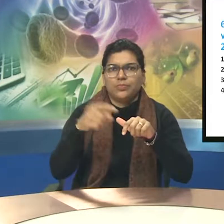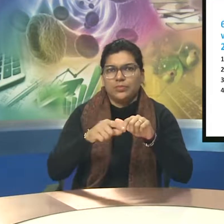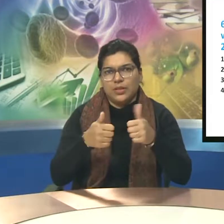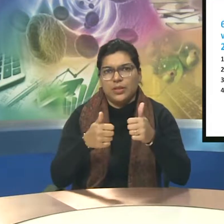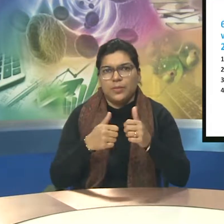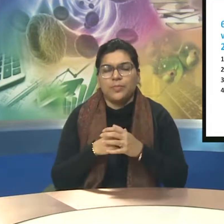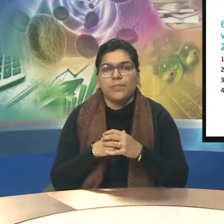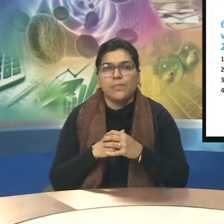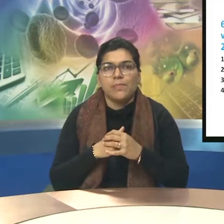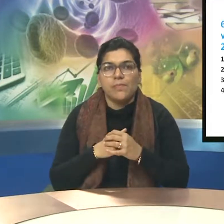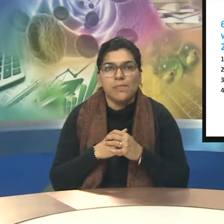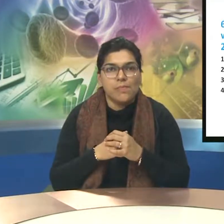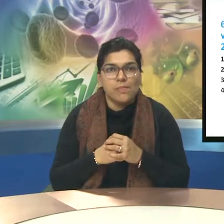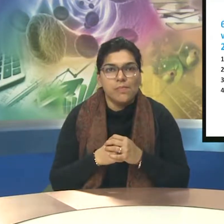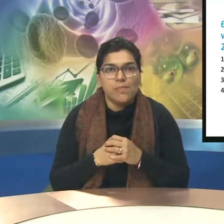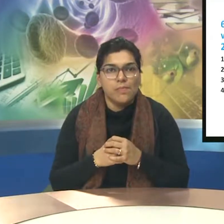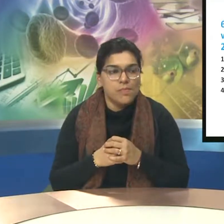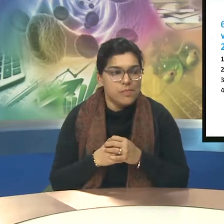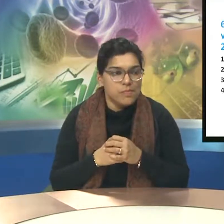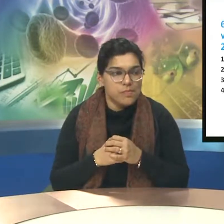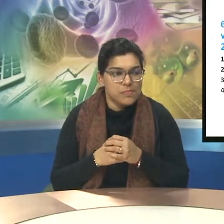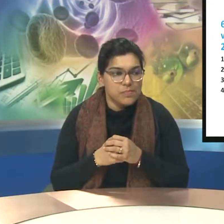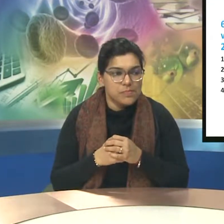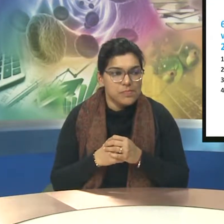Please write it and send it into the chat box.